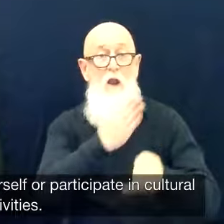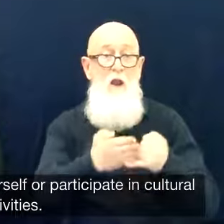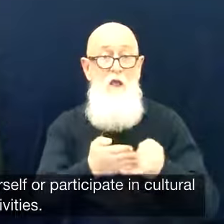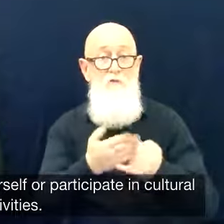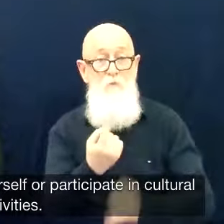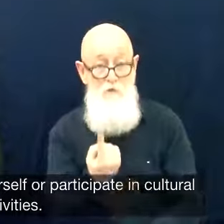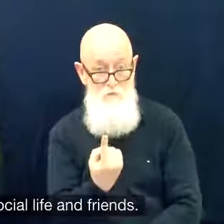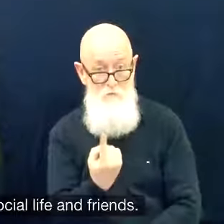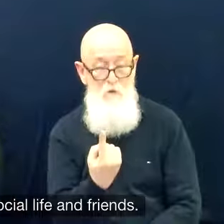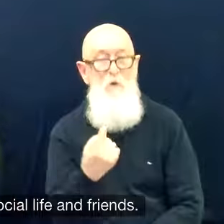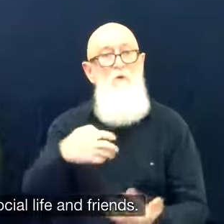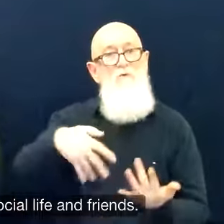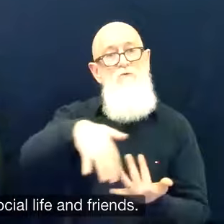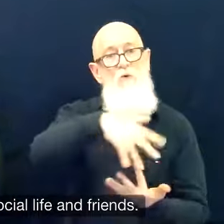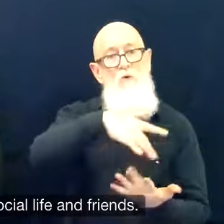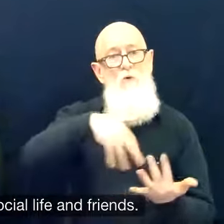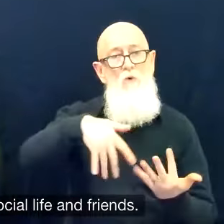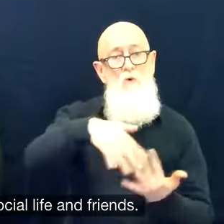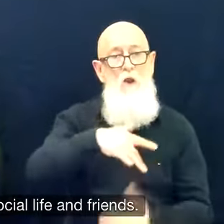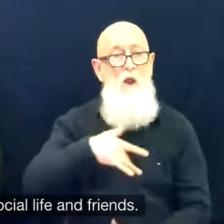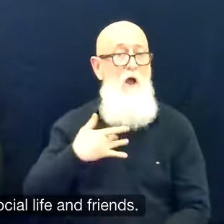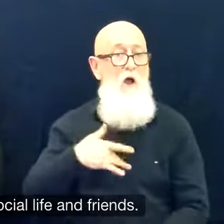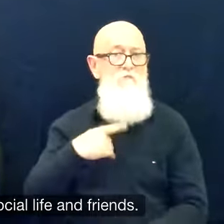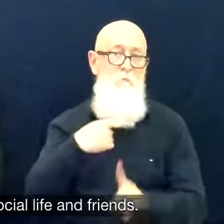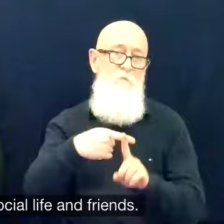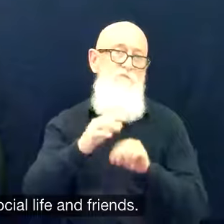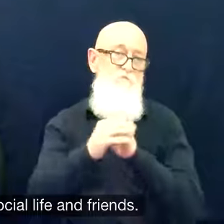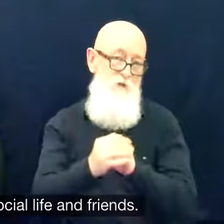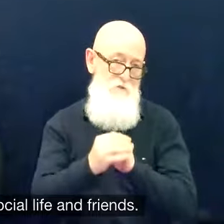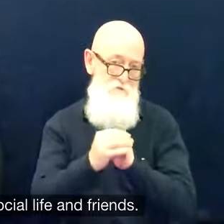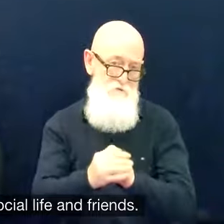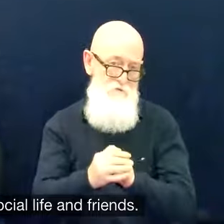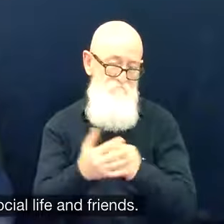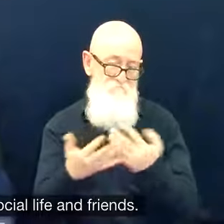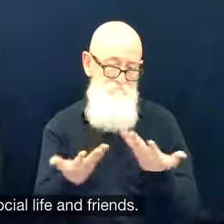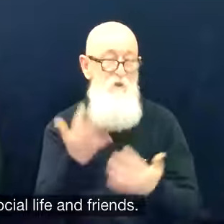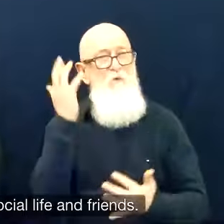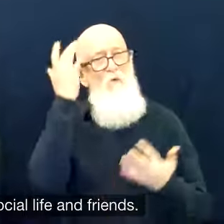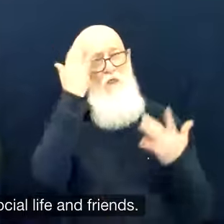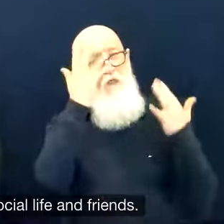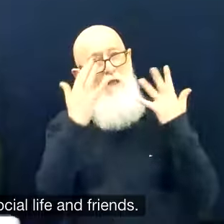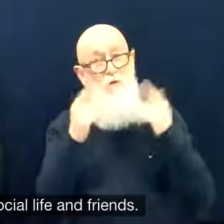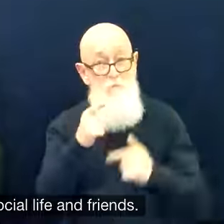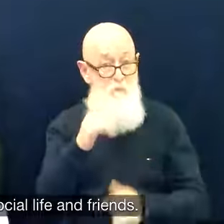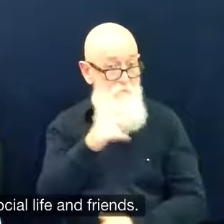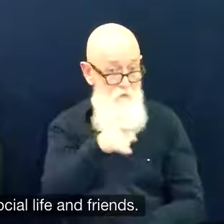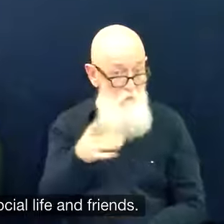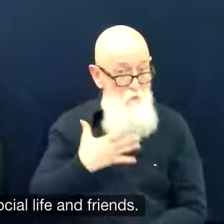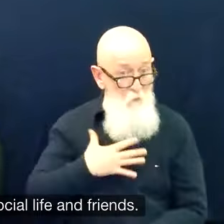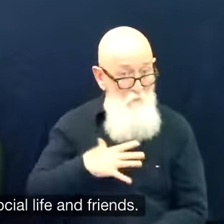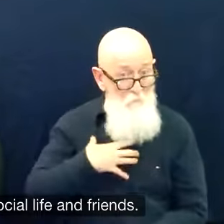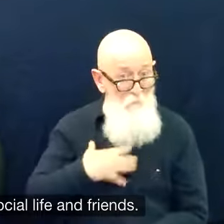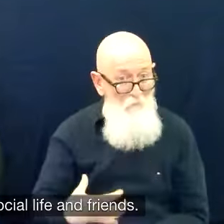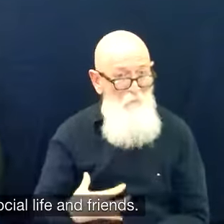friends. So reflecting upon that in your life, if it's if you want more, or how